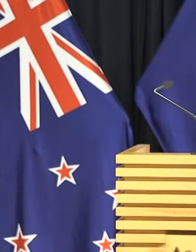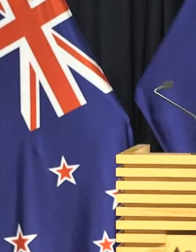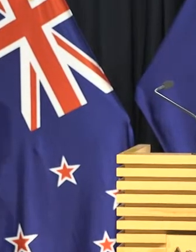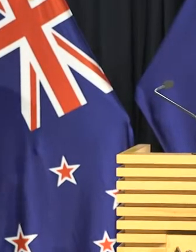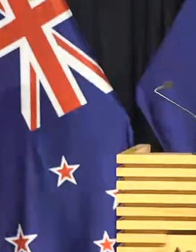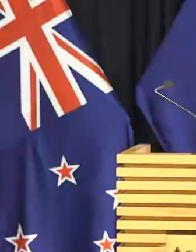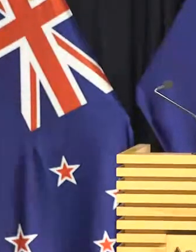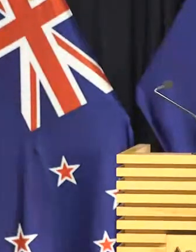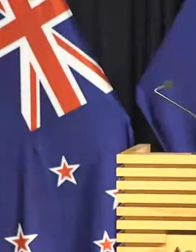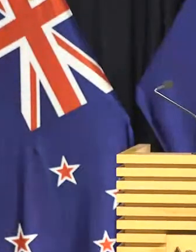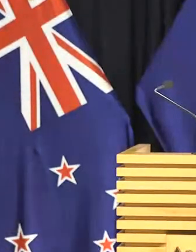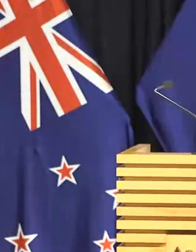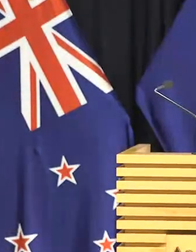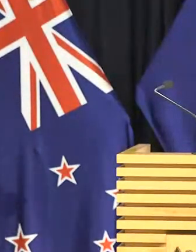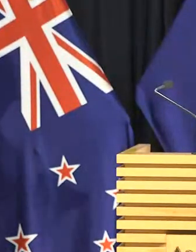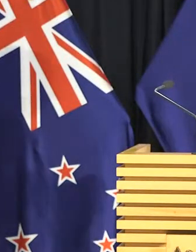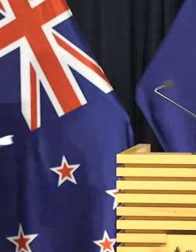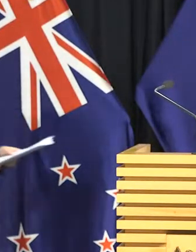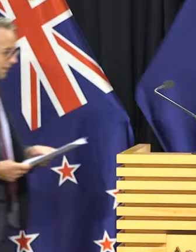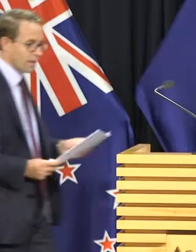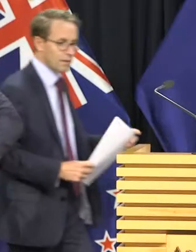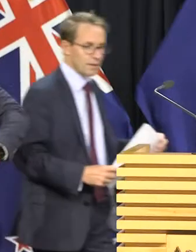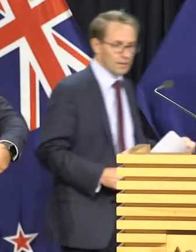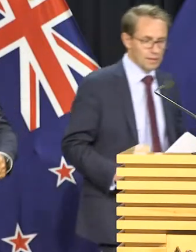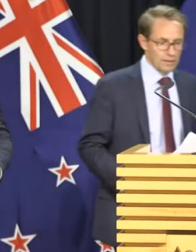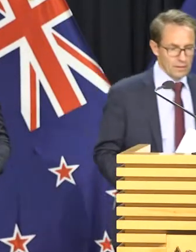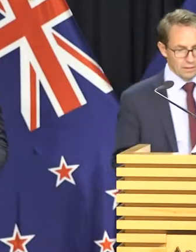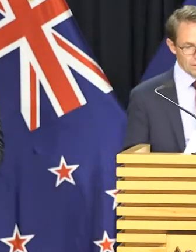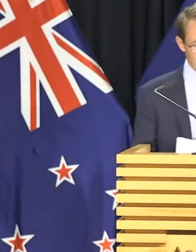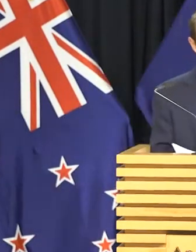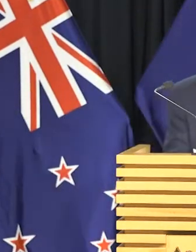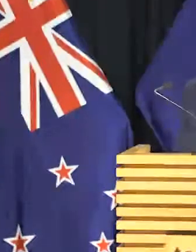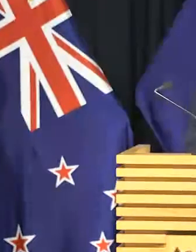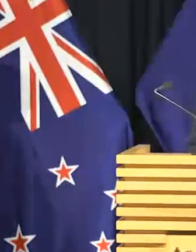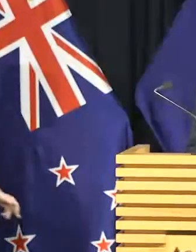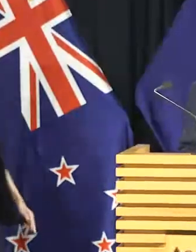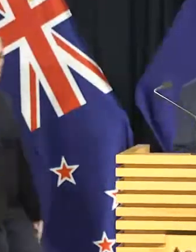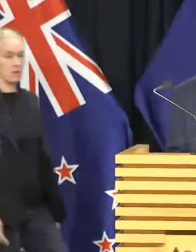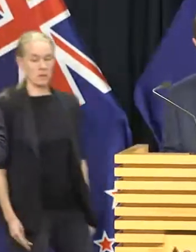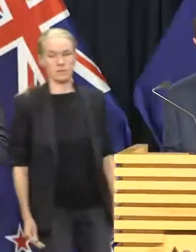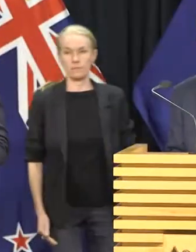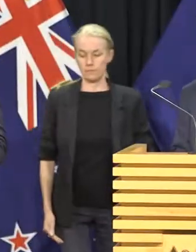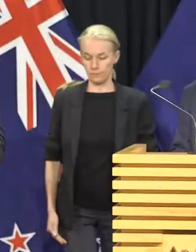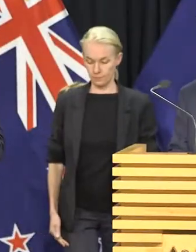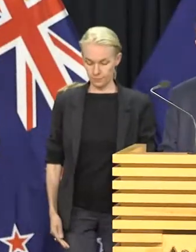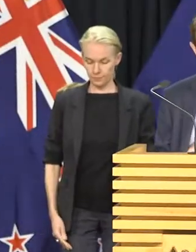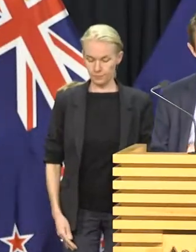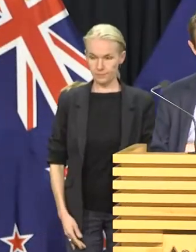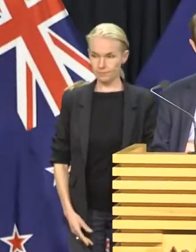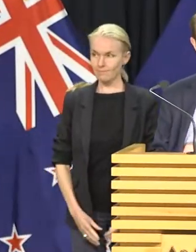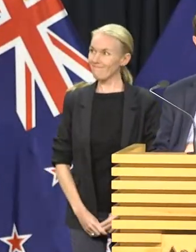Bruce Mitchell of Chester Grove Apples told Midday Report this season has been...